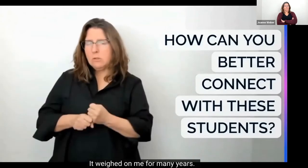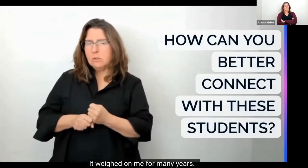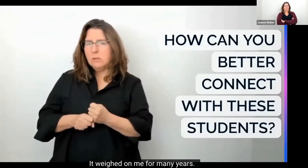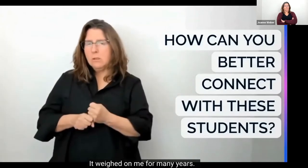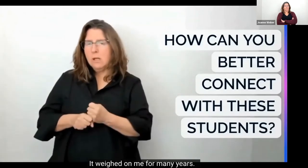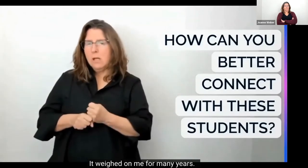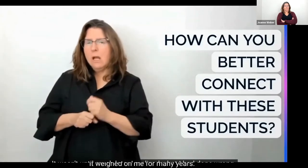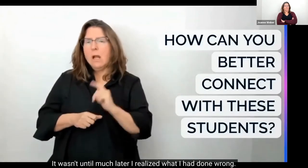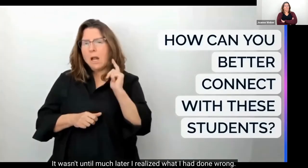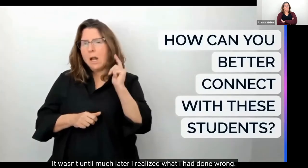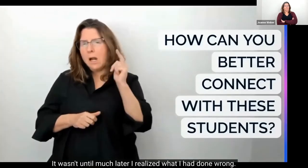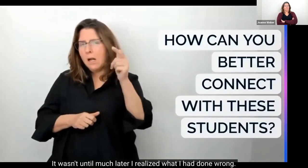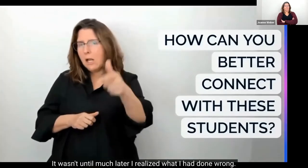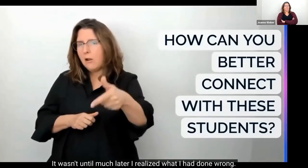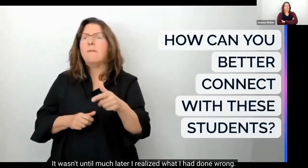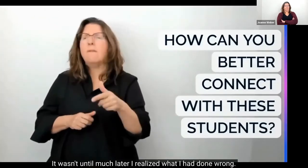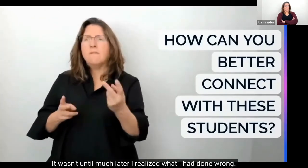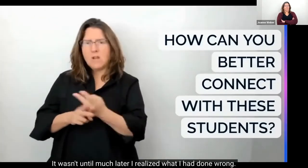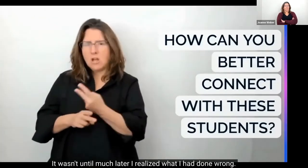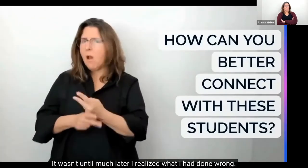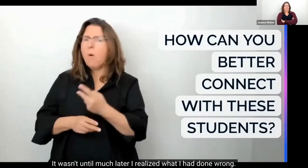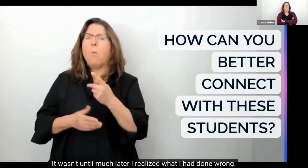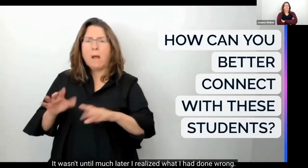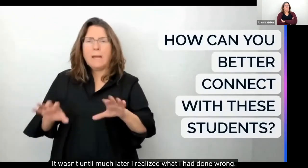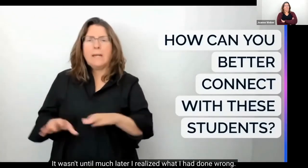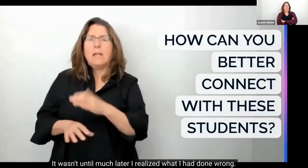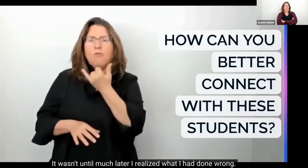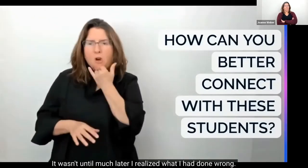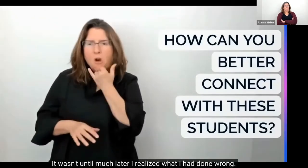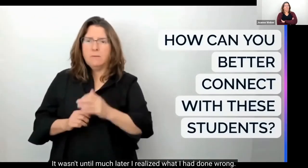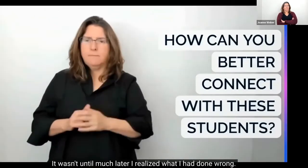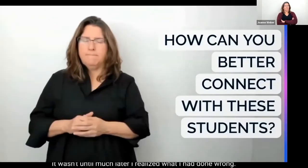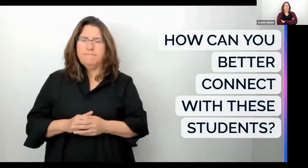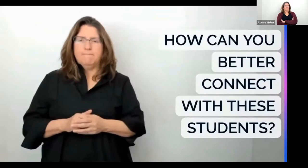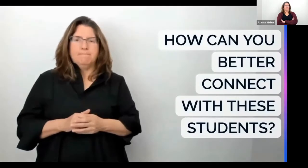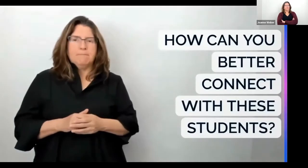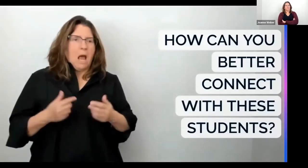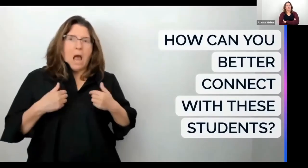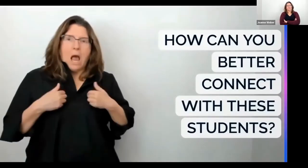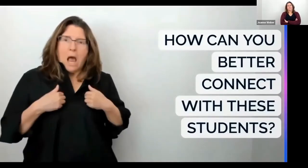years. It wasn't till much later I realized what I had done wrong.